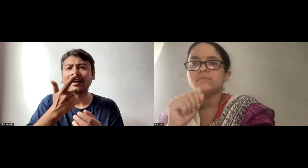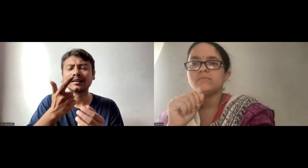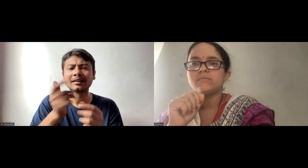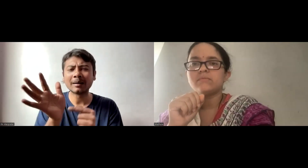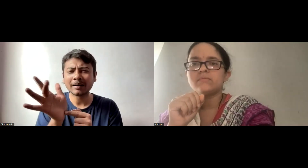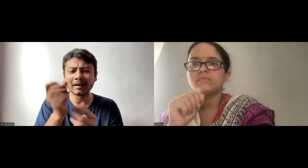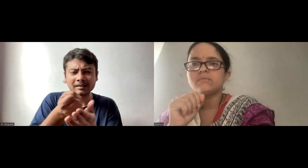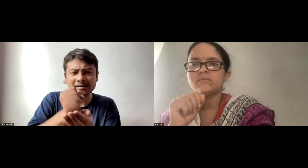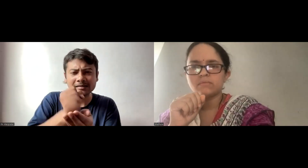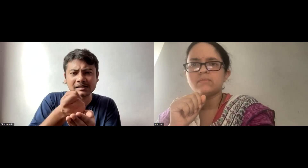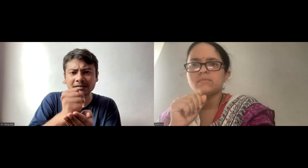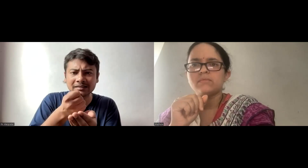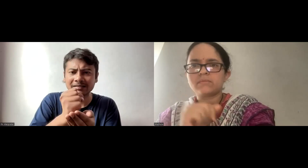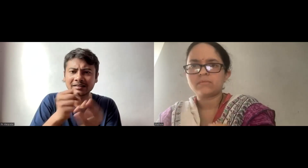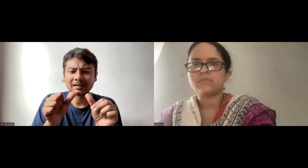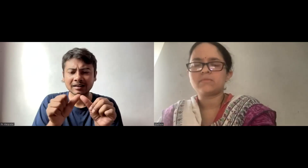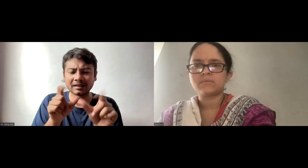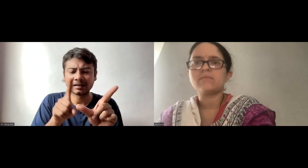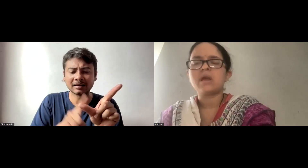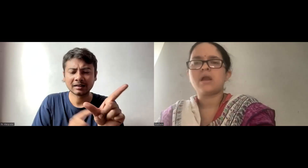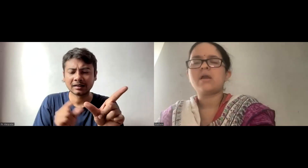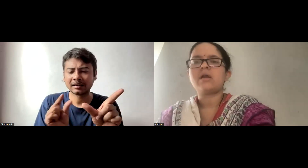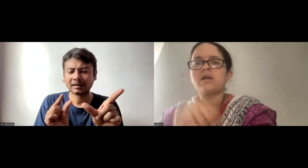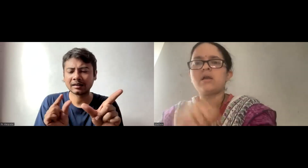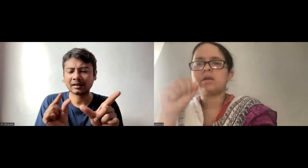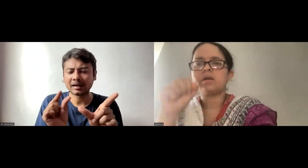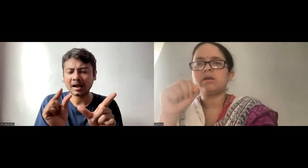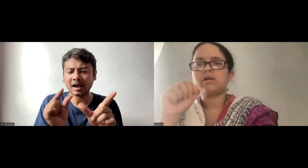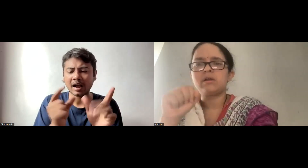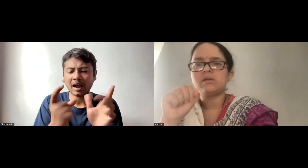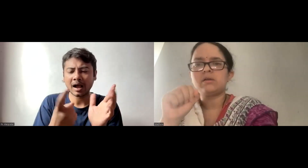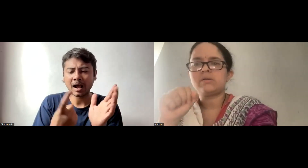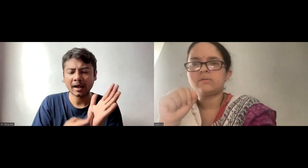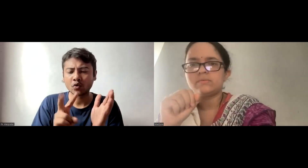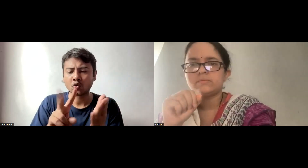if you take these, the first thing is don't have tea, coffee.